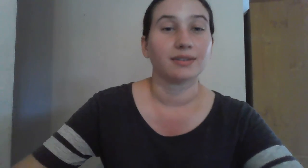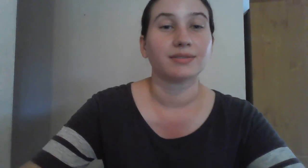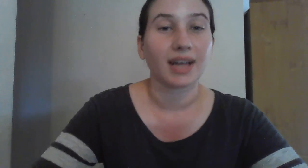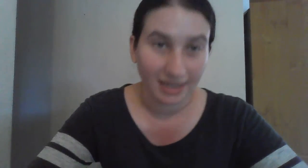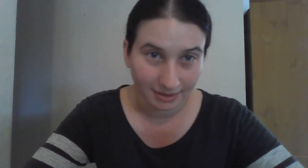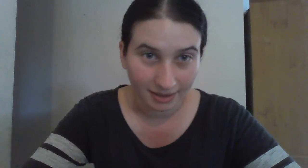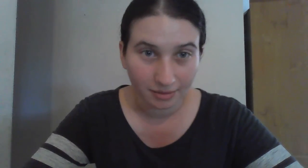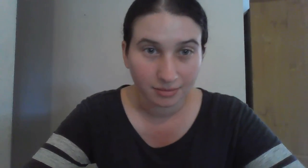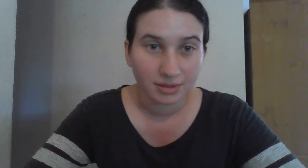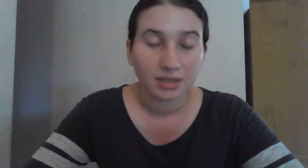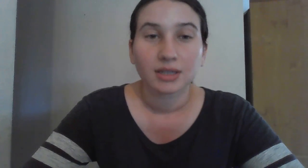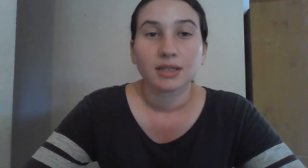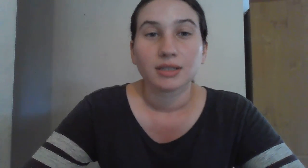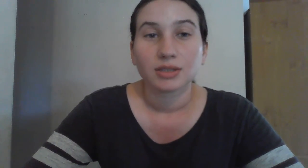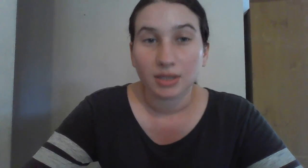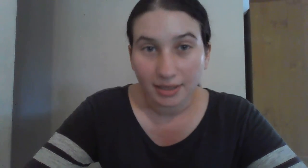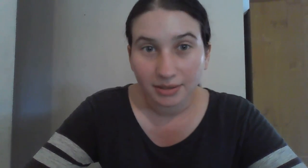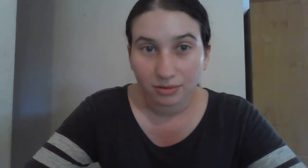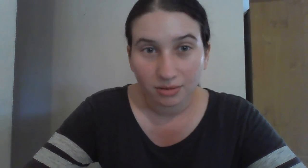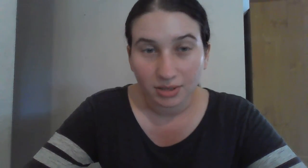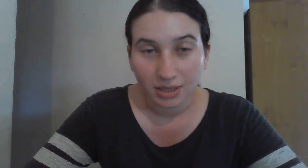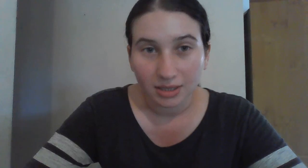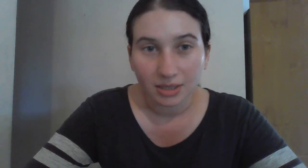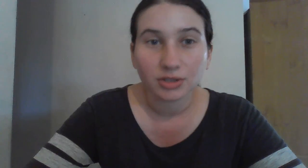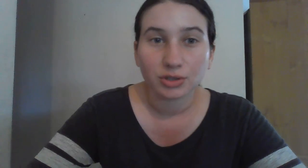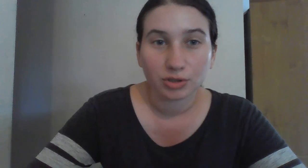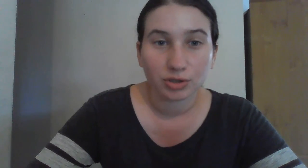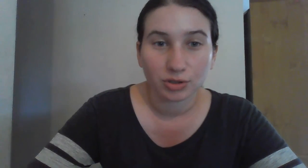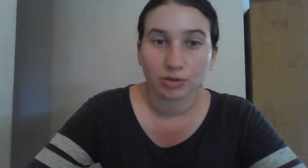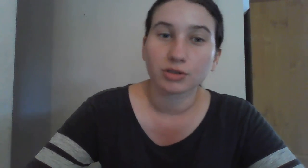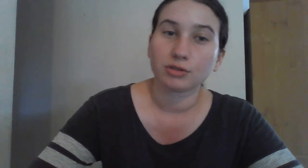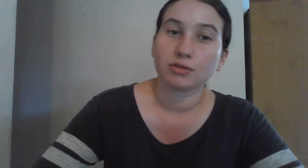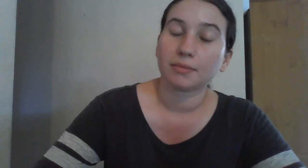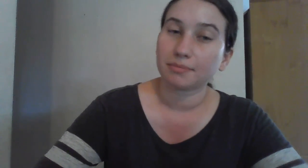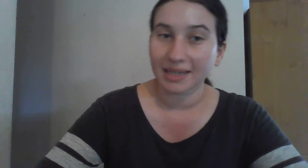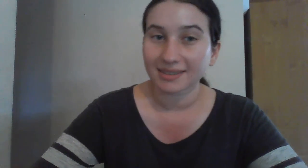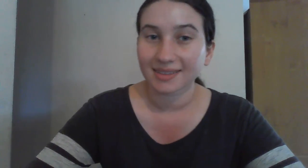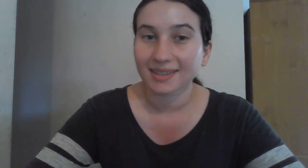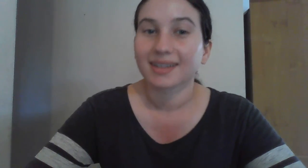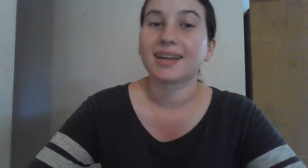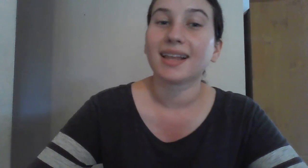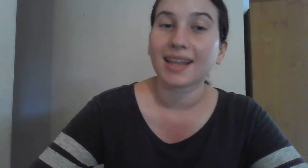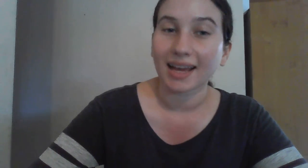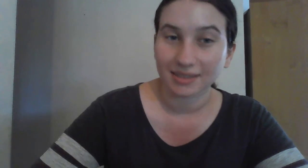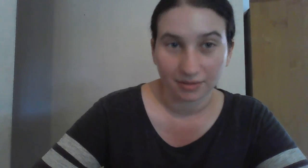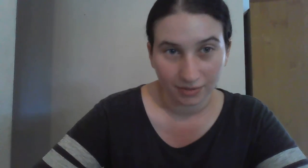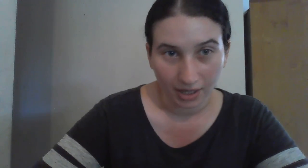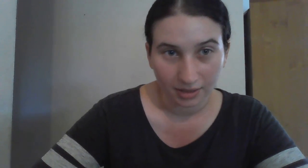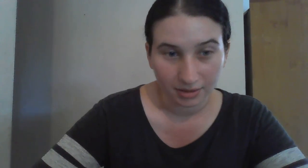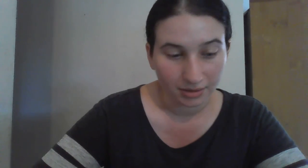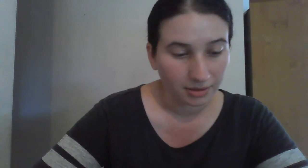of ASL. Lesson 3 introduces you to some basic classifiers.